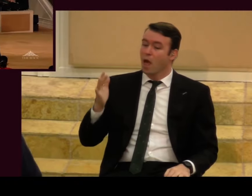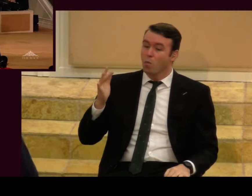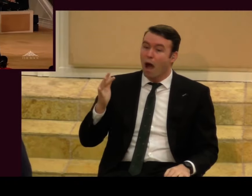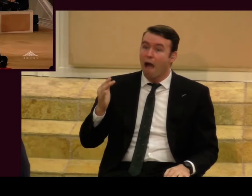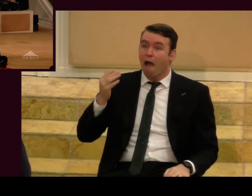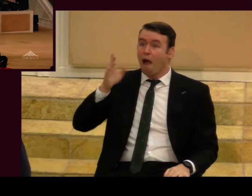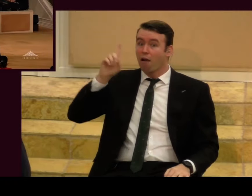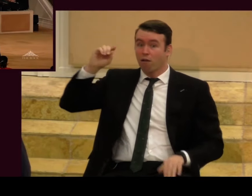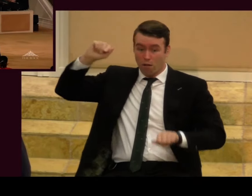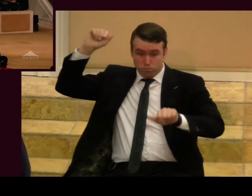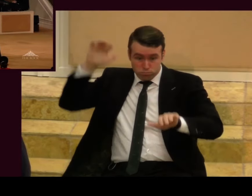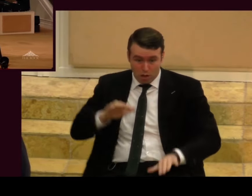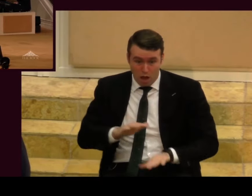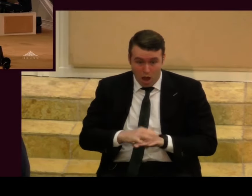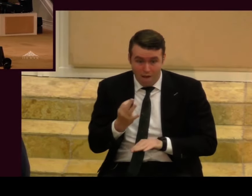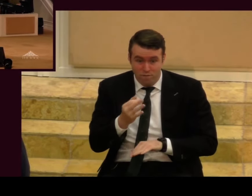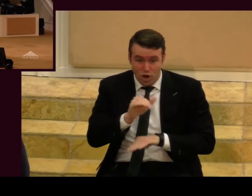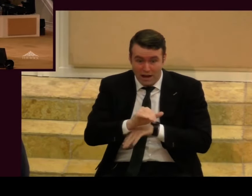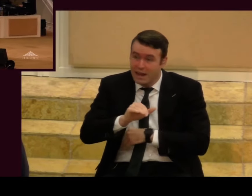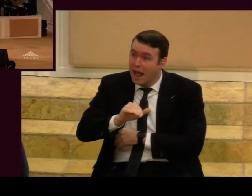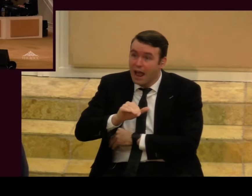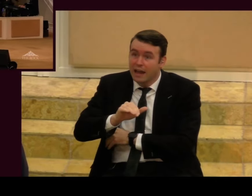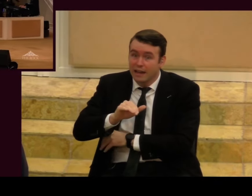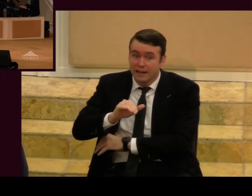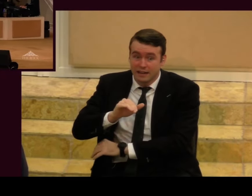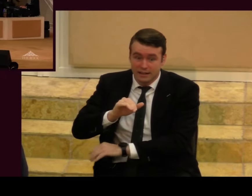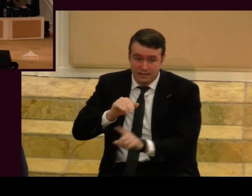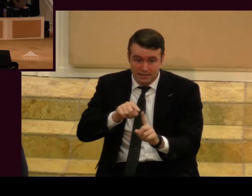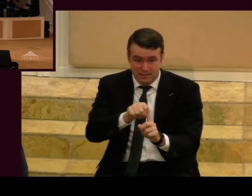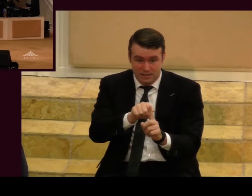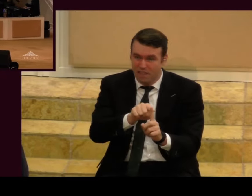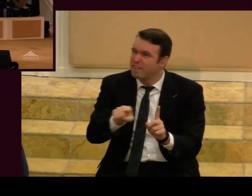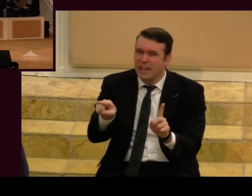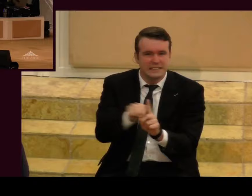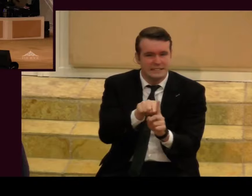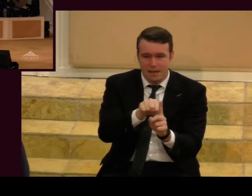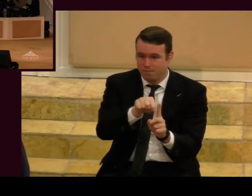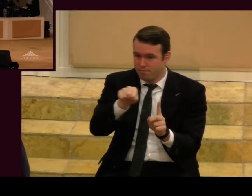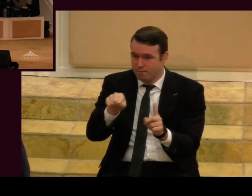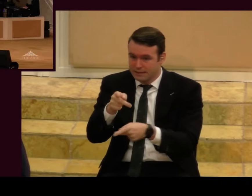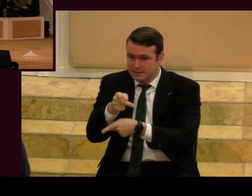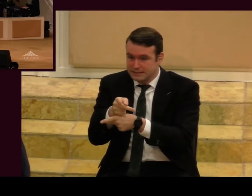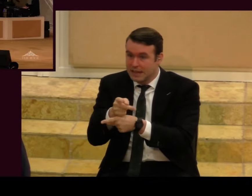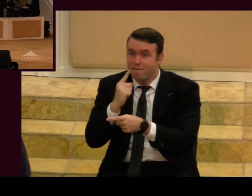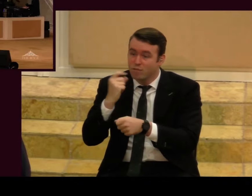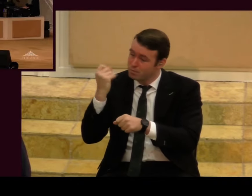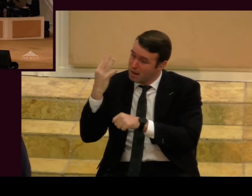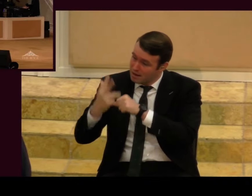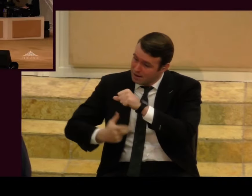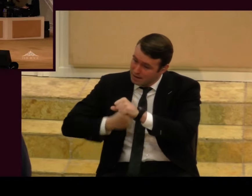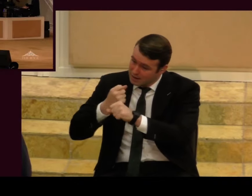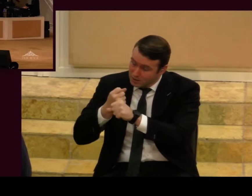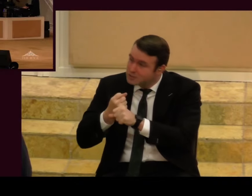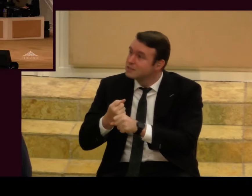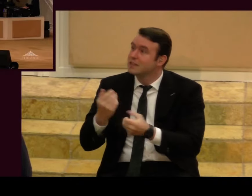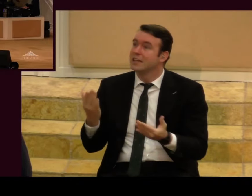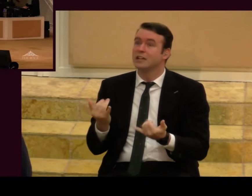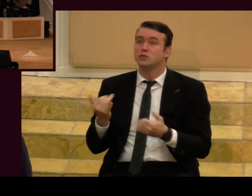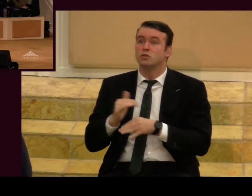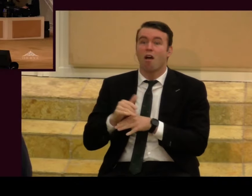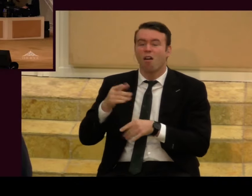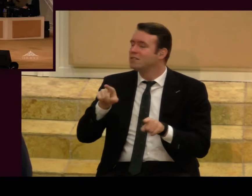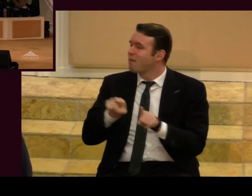Because the same God that descends down on Friday night is the same God that's been taking care of you for years, and he's here